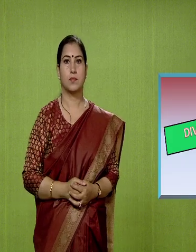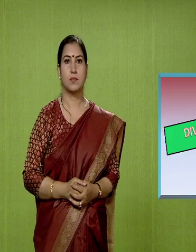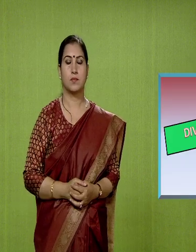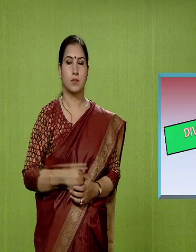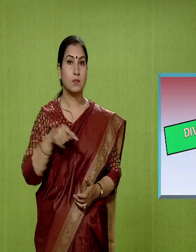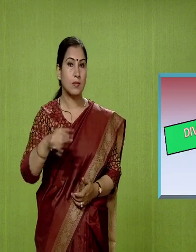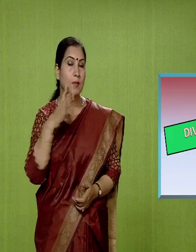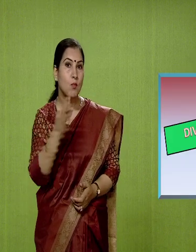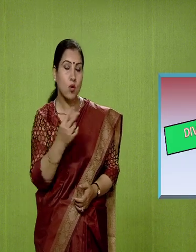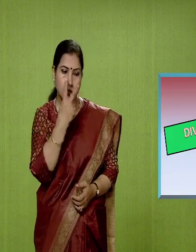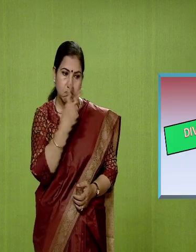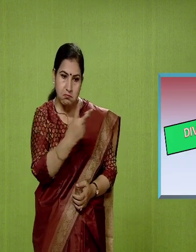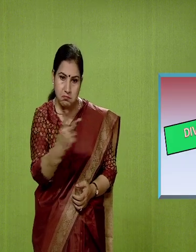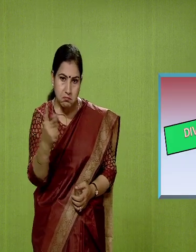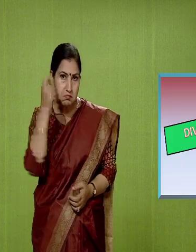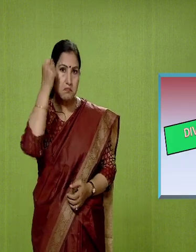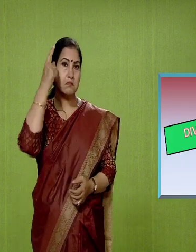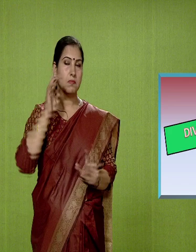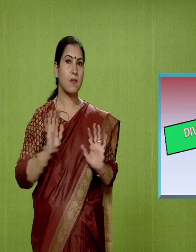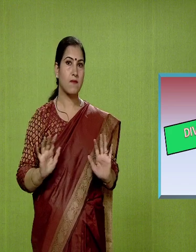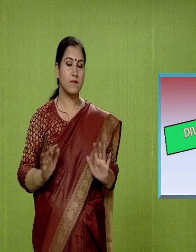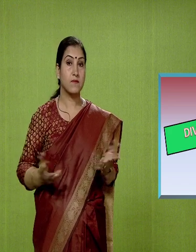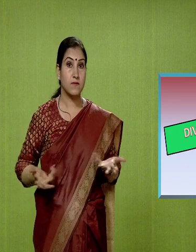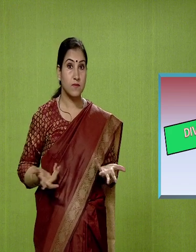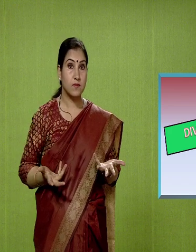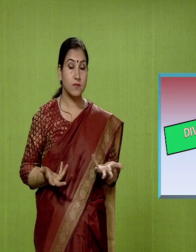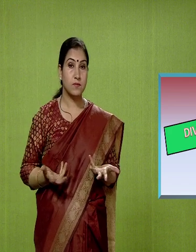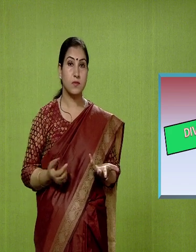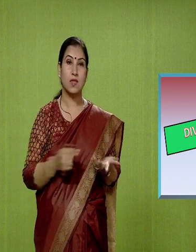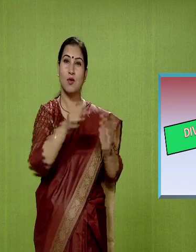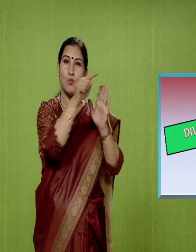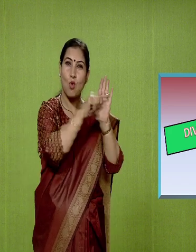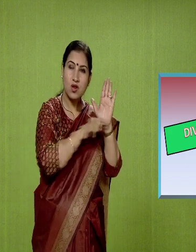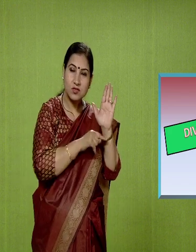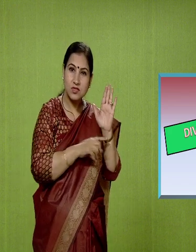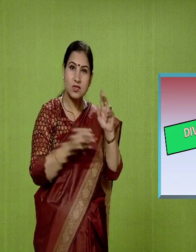It is important to note that the policy of divide and rule